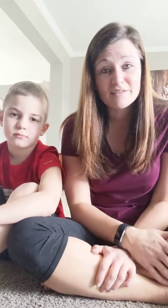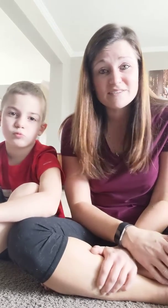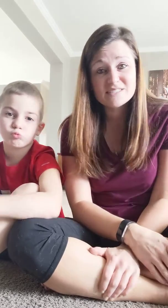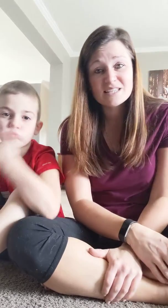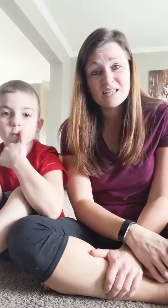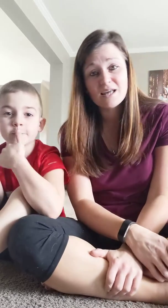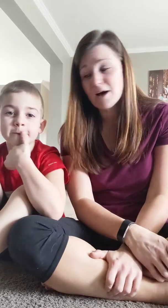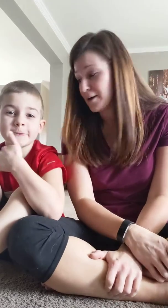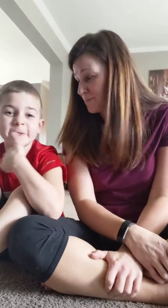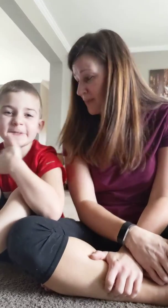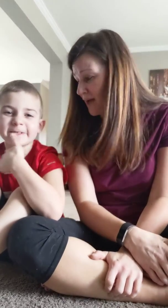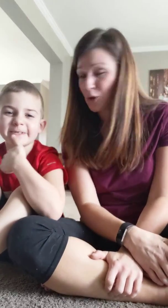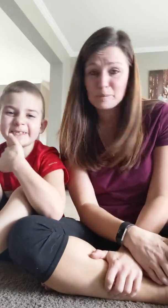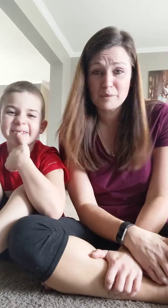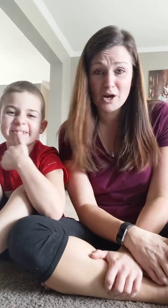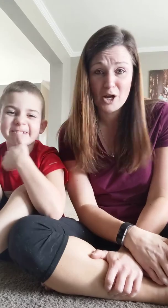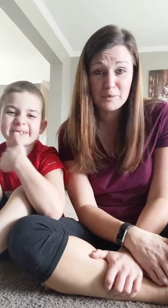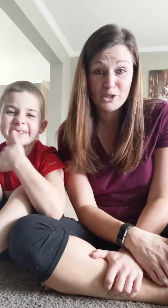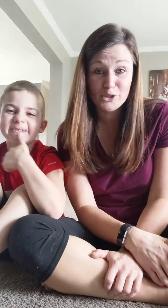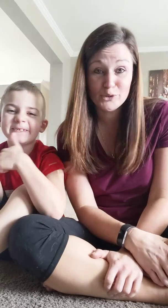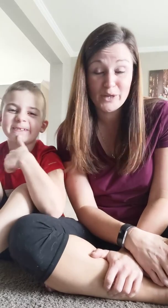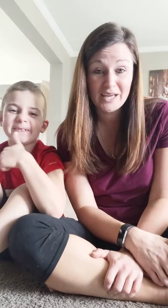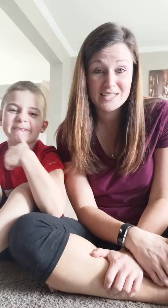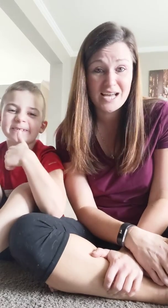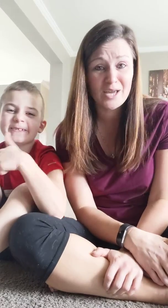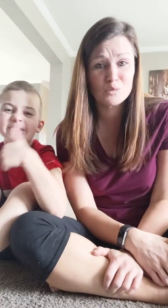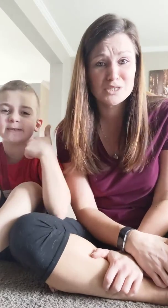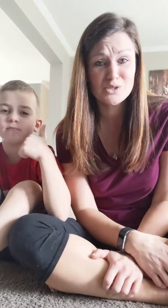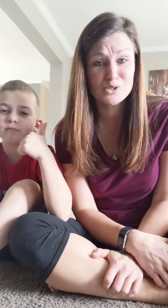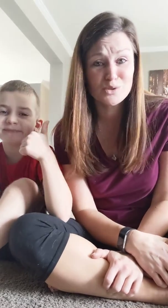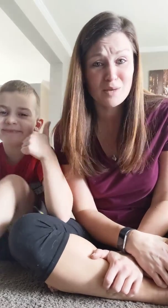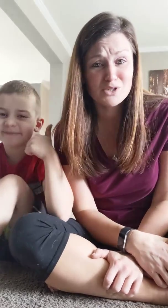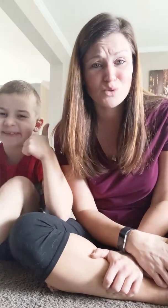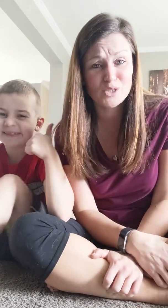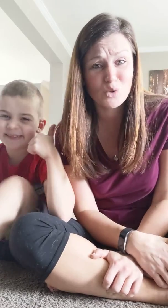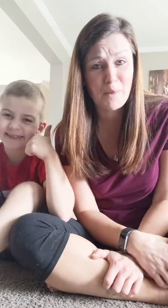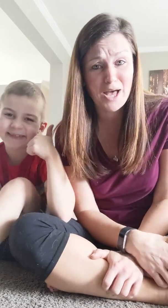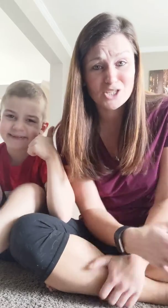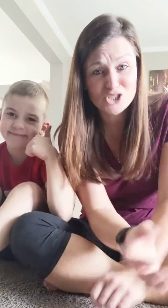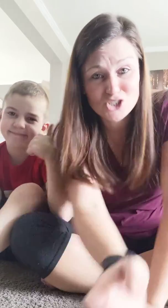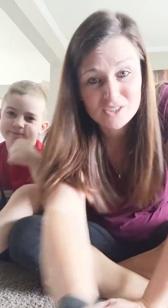this are helping you. And I hope to see you soon. I miss you guys so much.